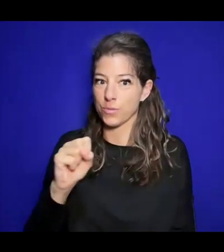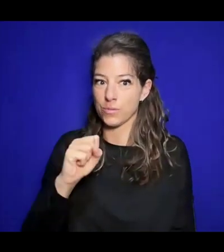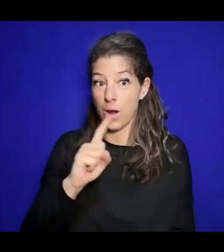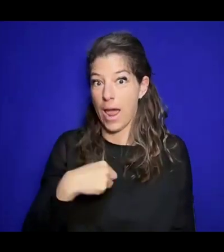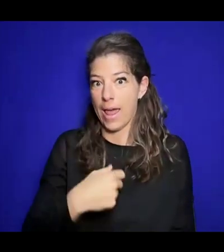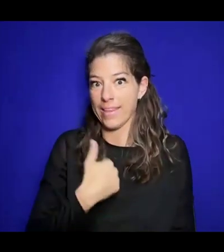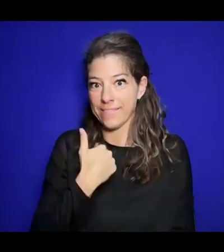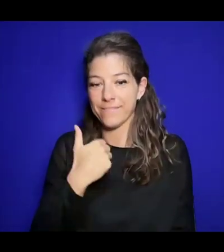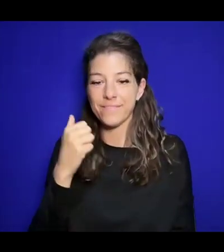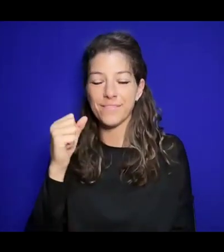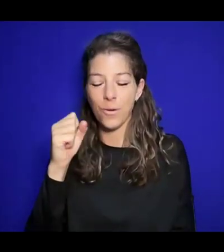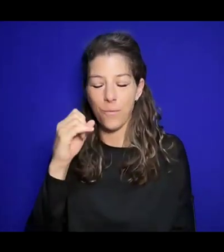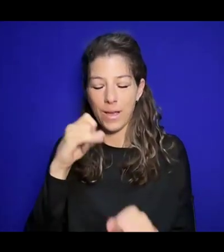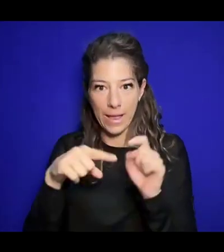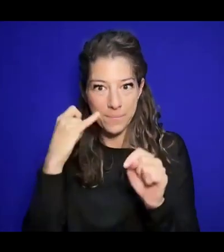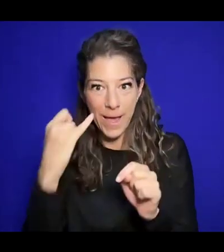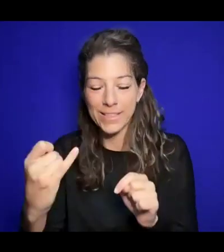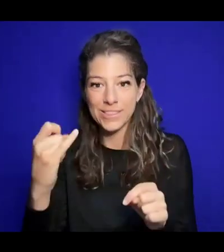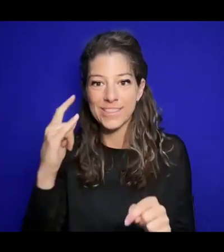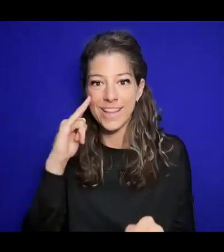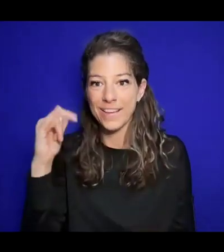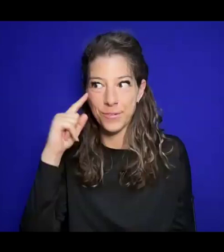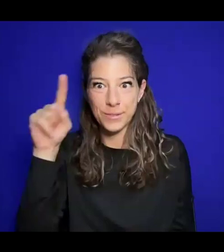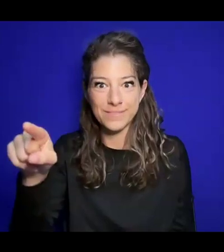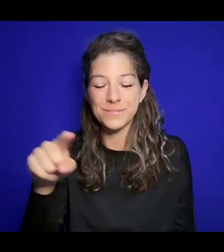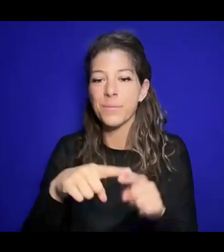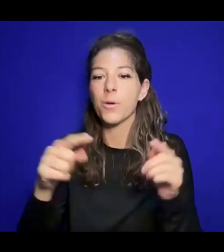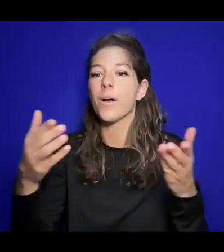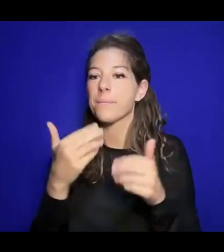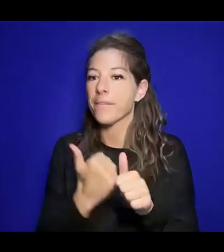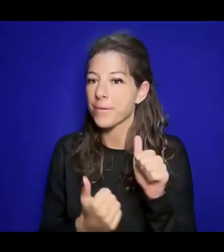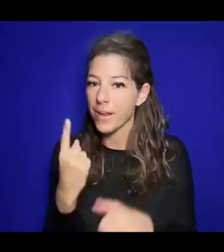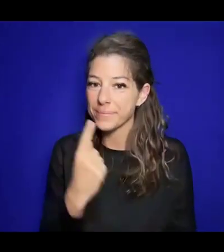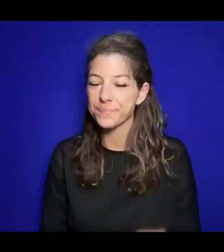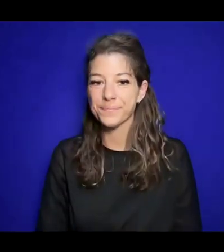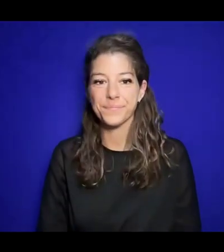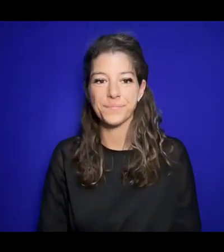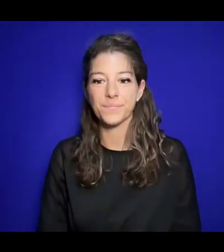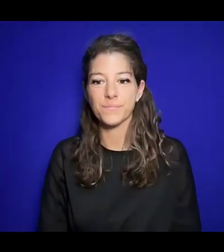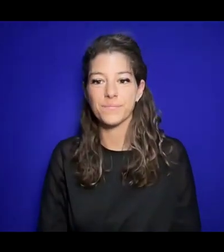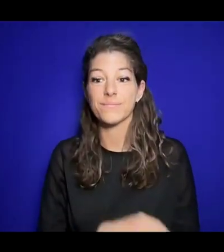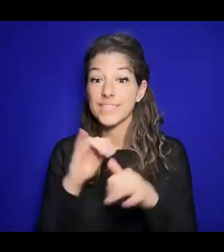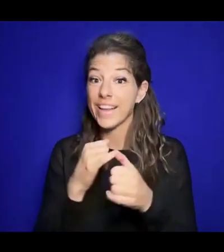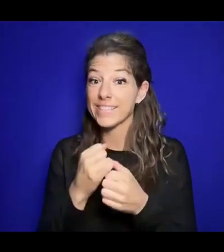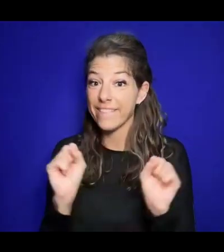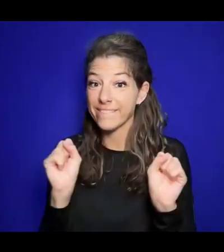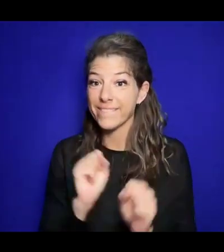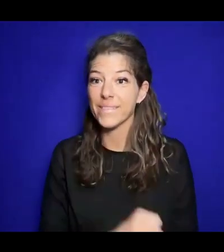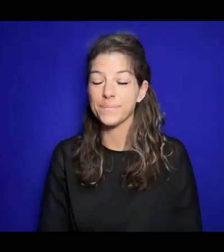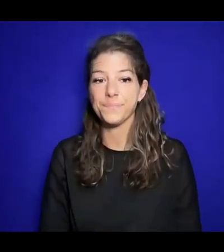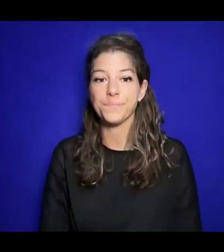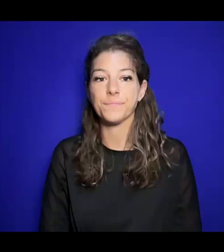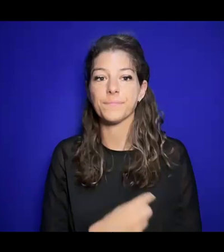I can't imagine what that must be like. But anyway, welcome um, and stay safe. I